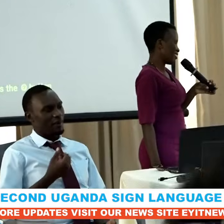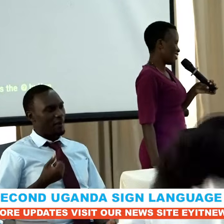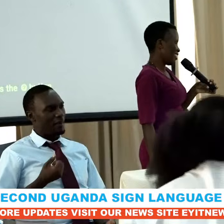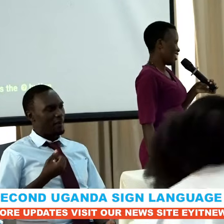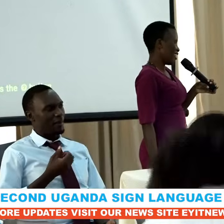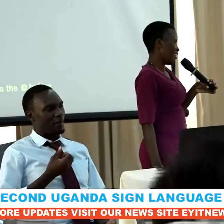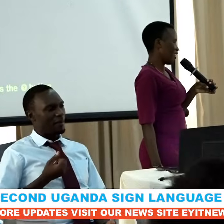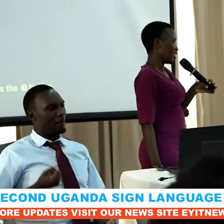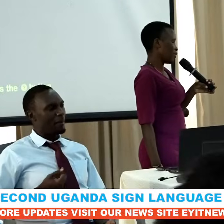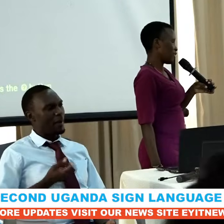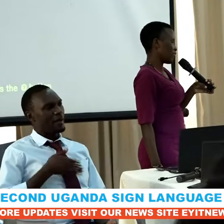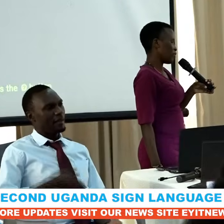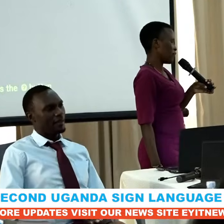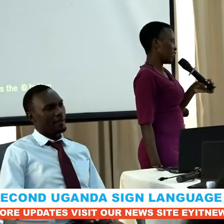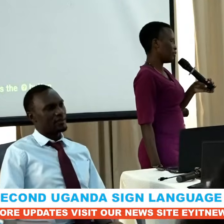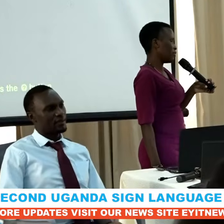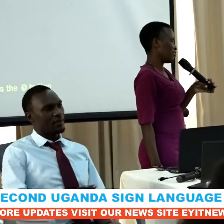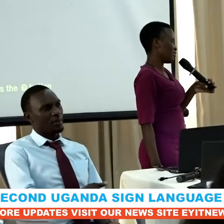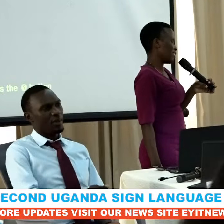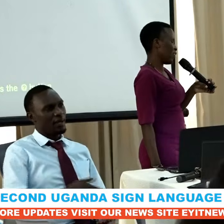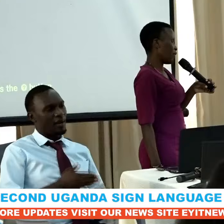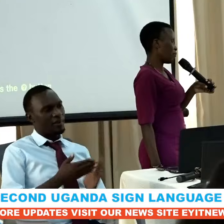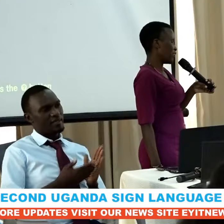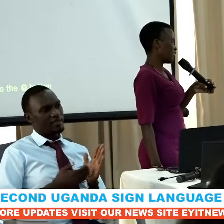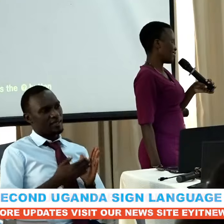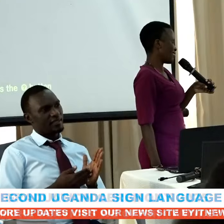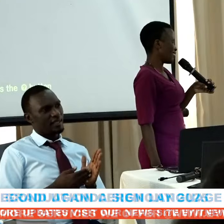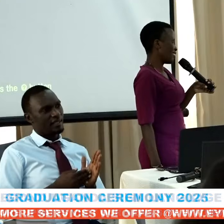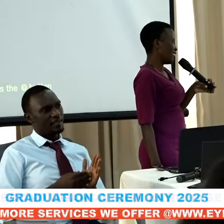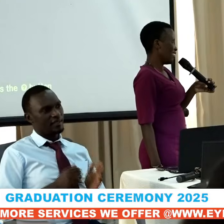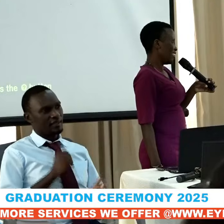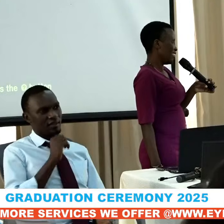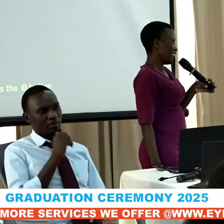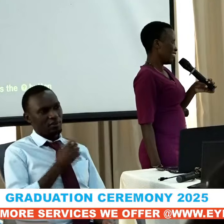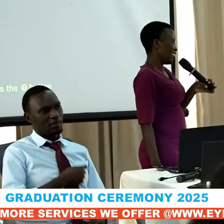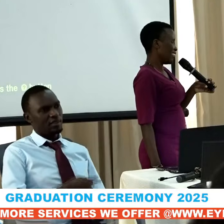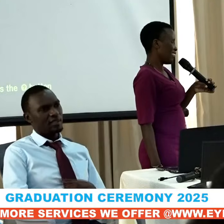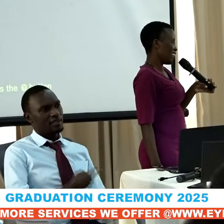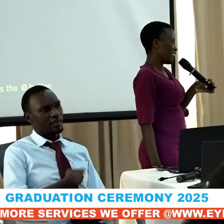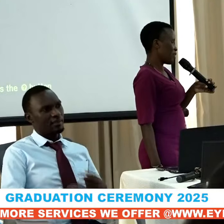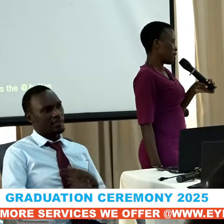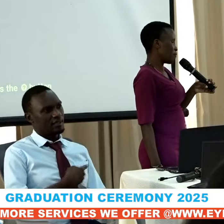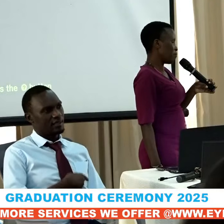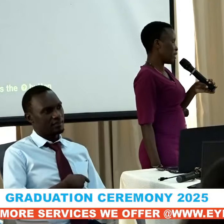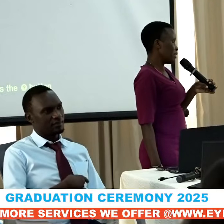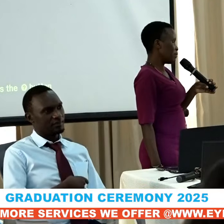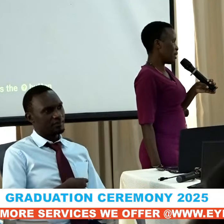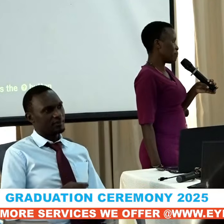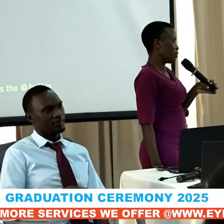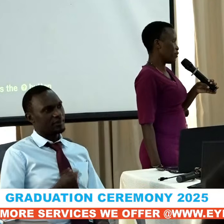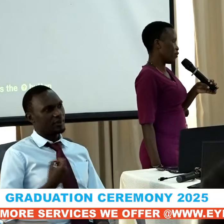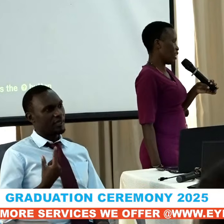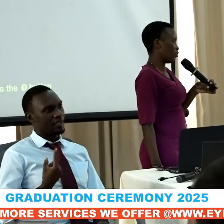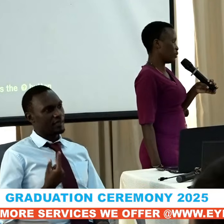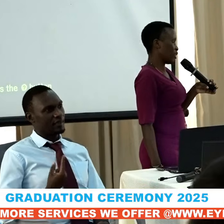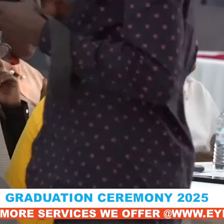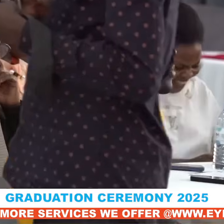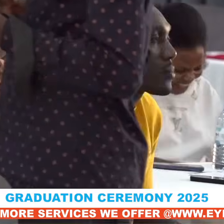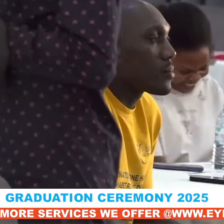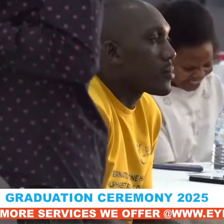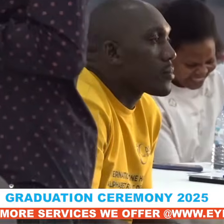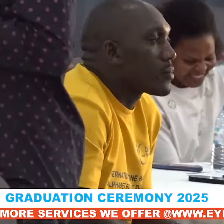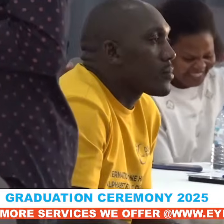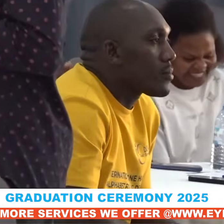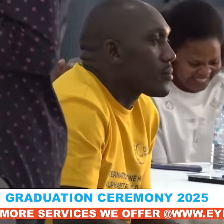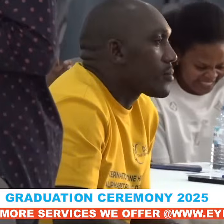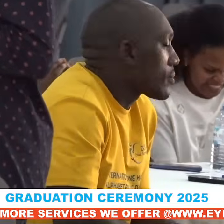disabilities. Now I know there are so many arguments in our minds. They may be, maybe if you argue without, it may